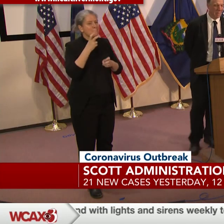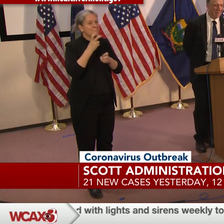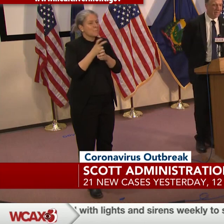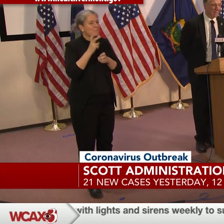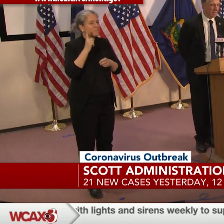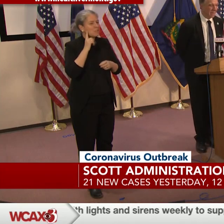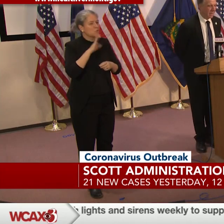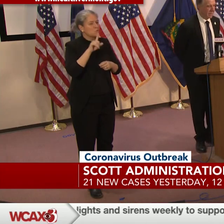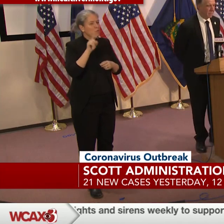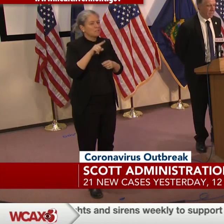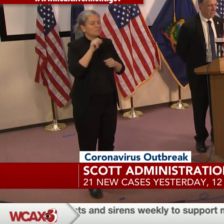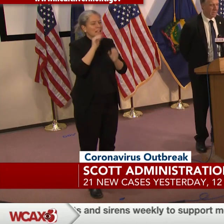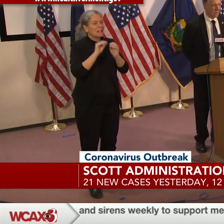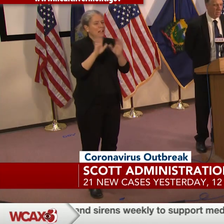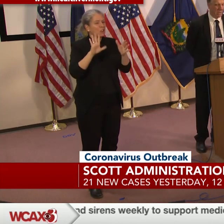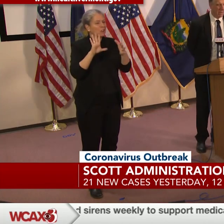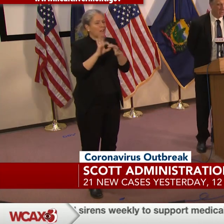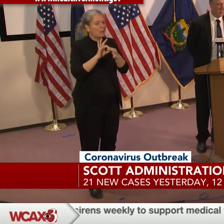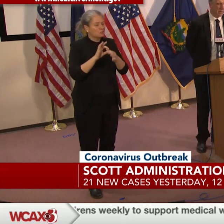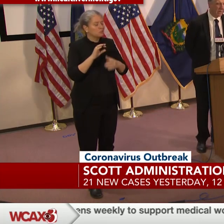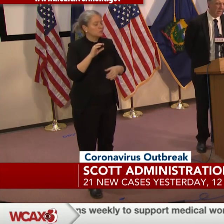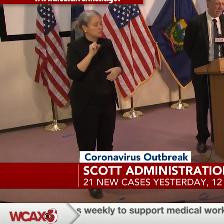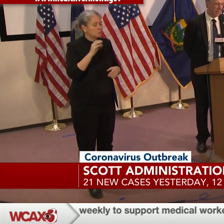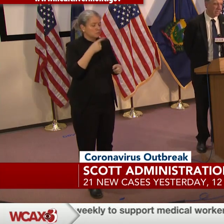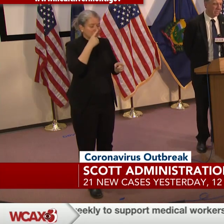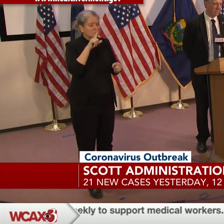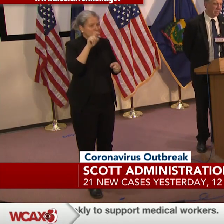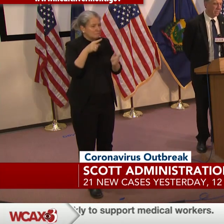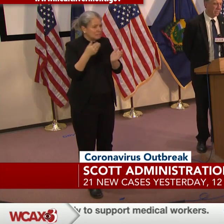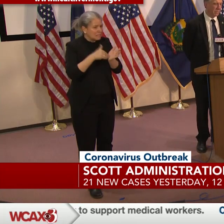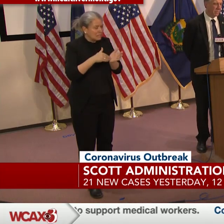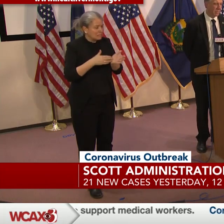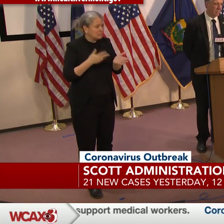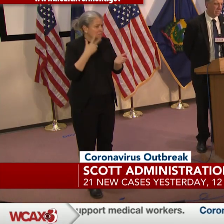You're breaking up, Alan. Yeah, didn't get all that. Can you try it again, Alan?